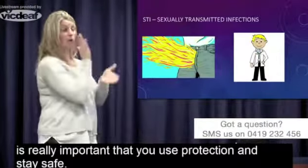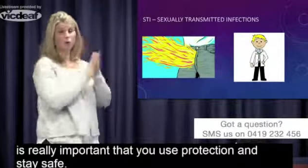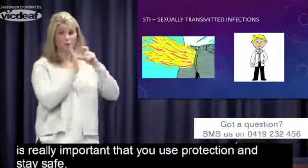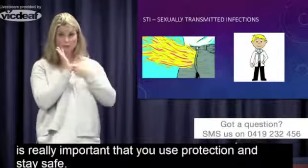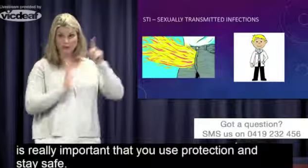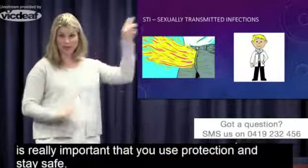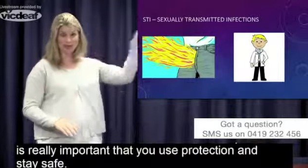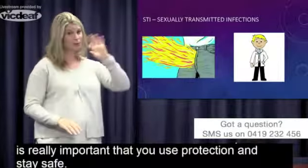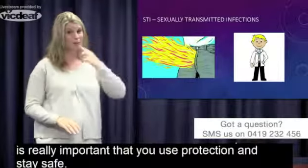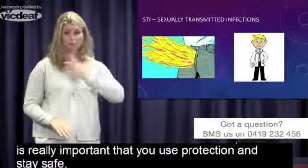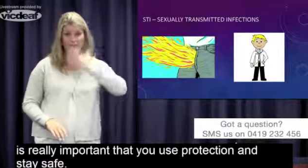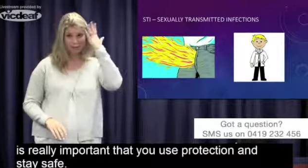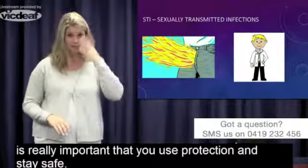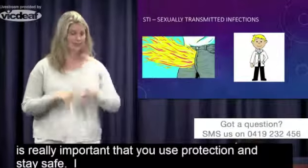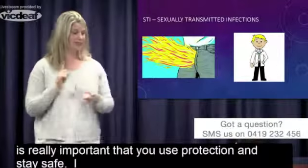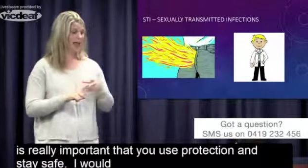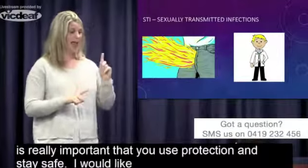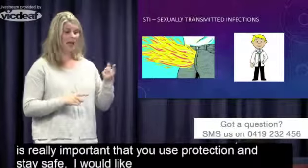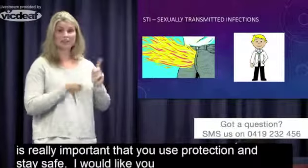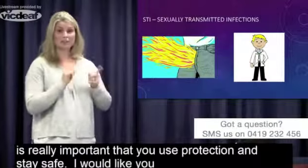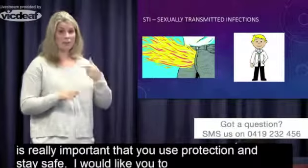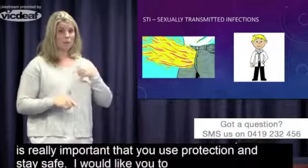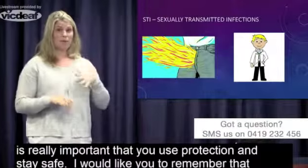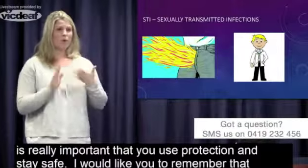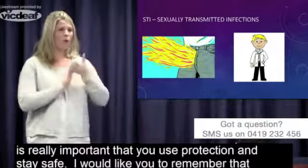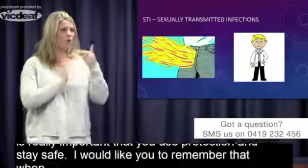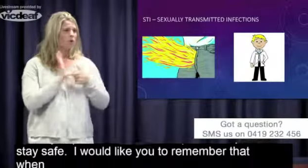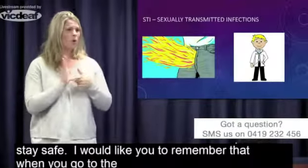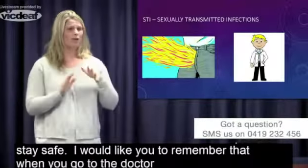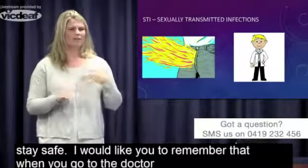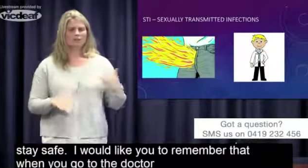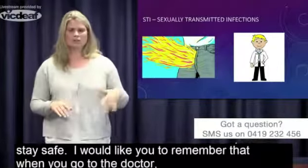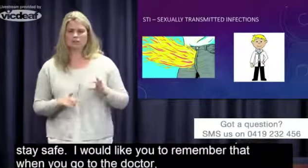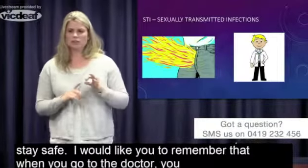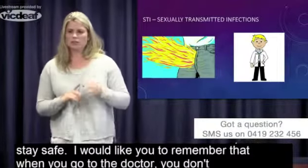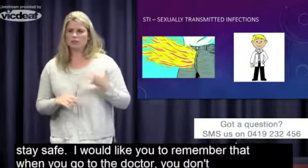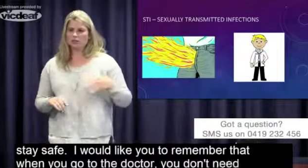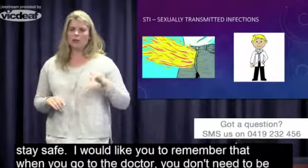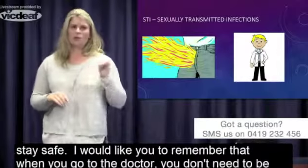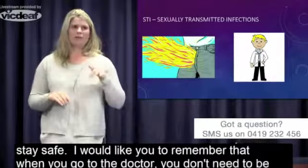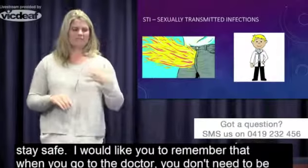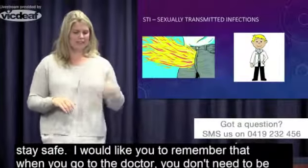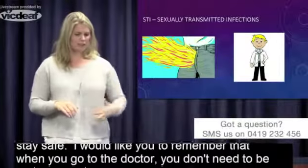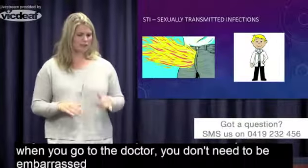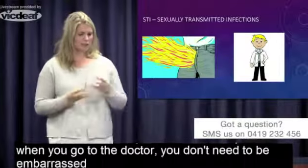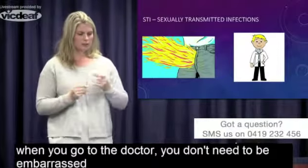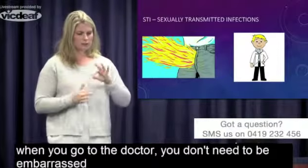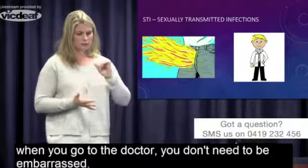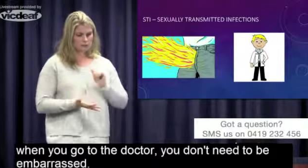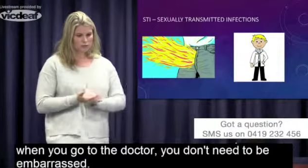So I'd like you to remember that when you go to the doctor, you don't need to be embarrassed. You may actually feel like you're a bit